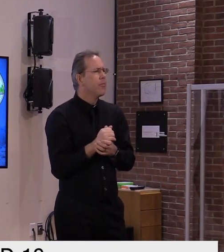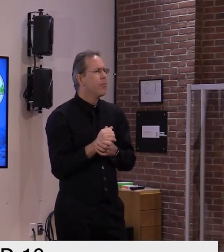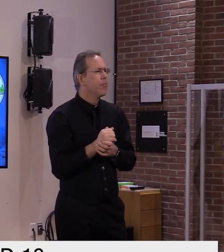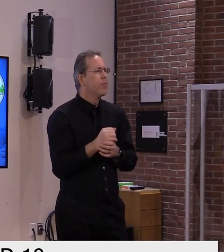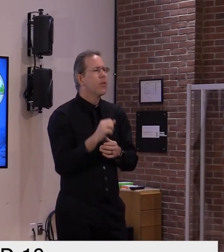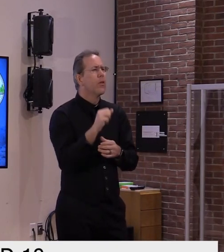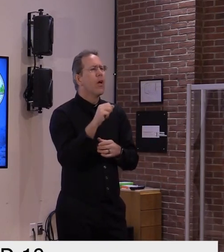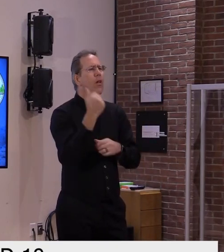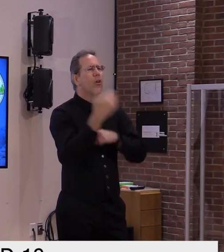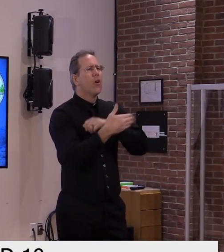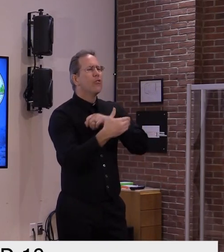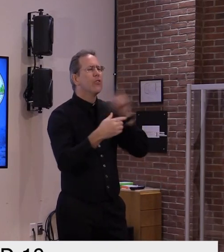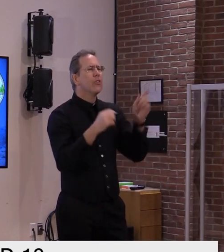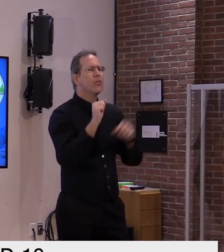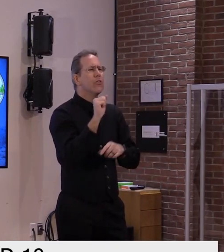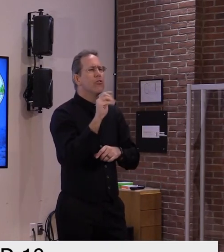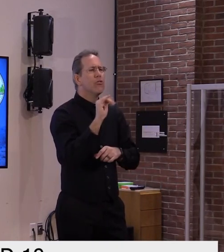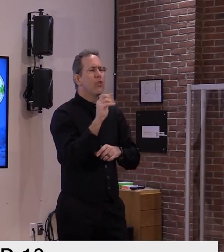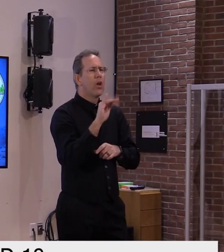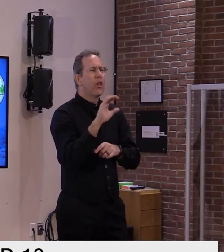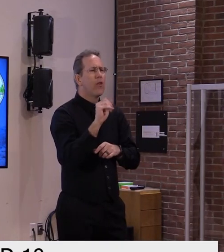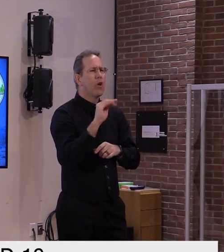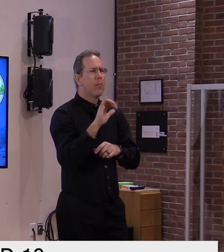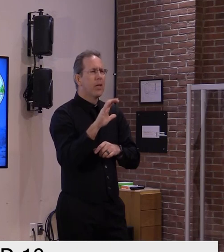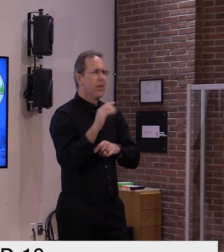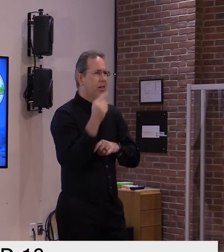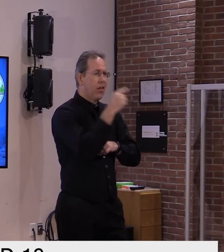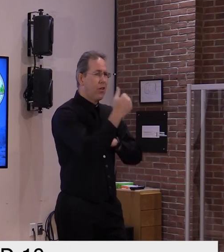one. So can't comment on that one.